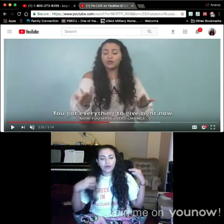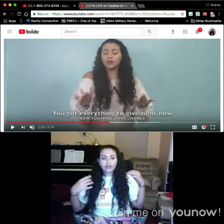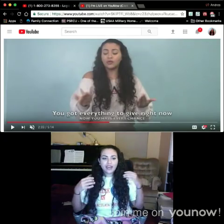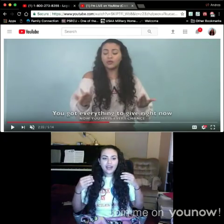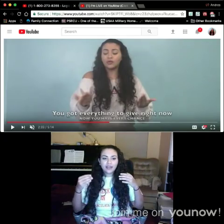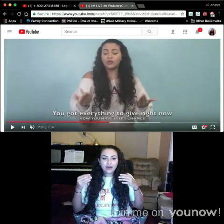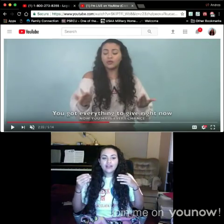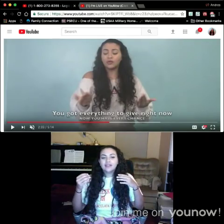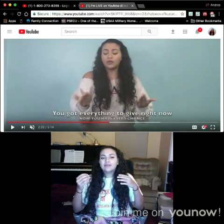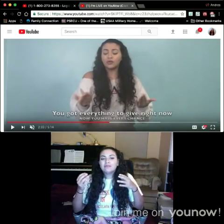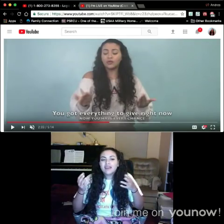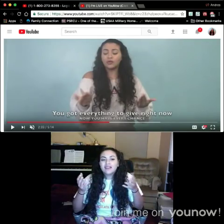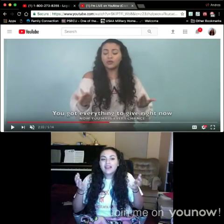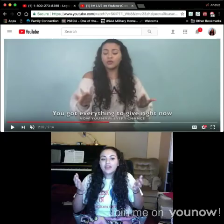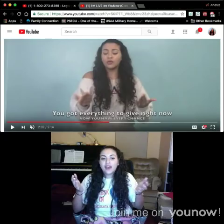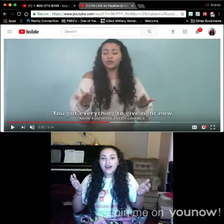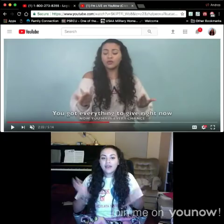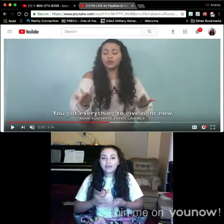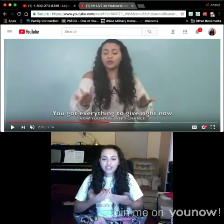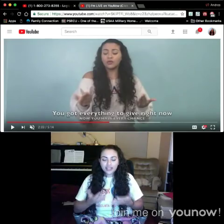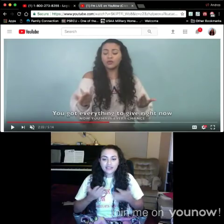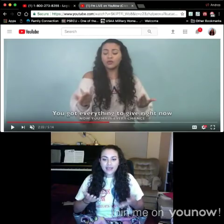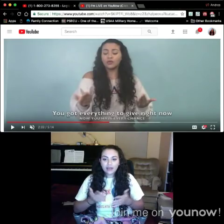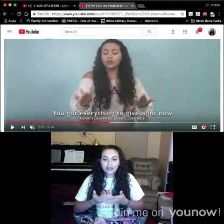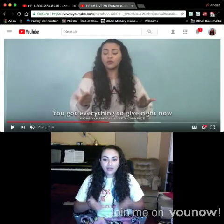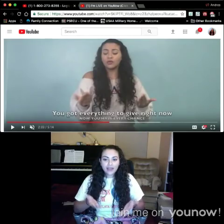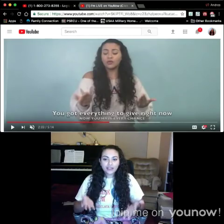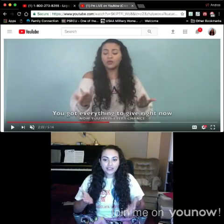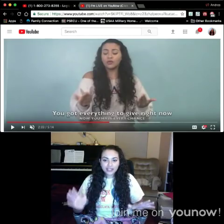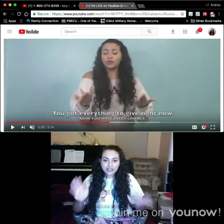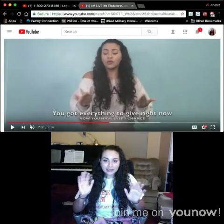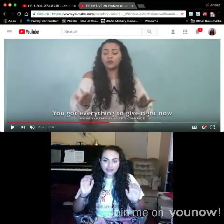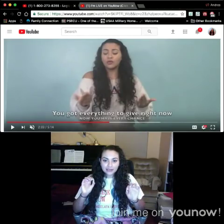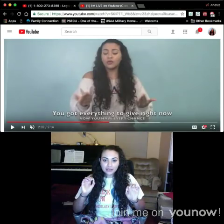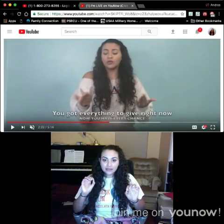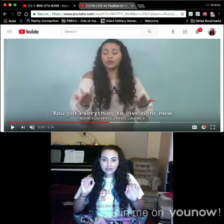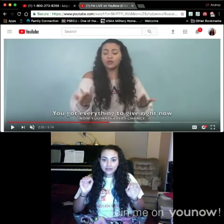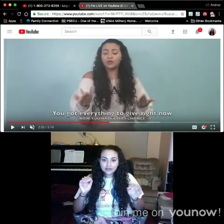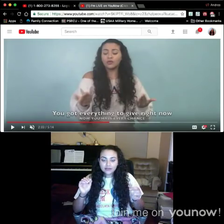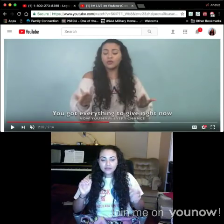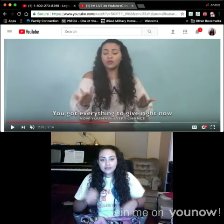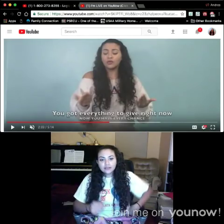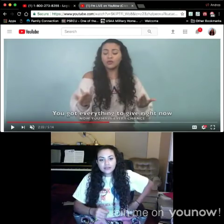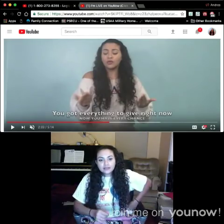So for that, I thought it meant like you have every chance now. Like right now is your chance.